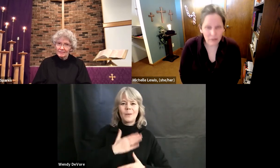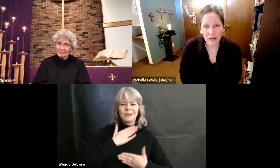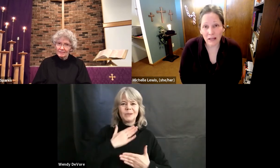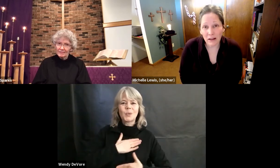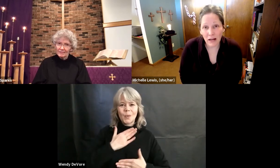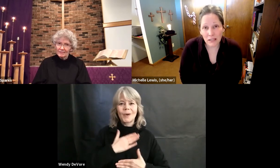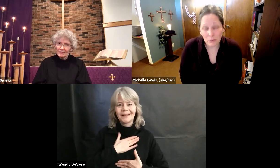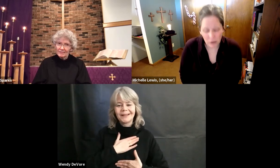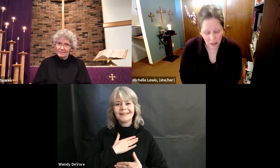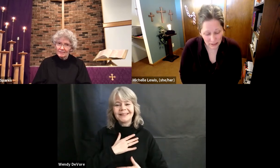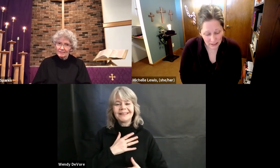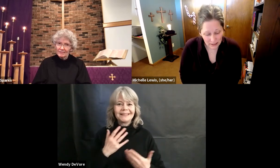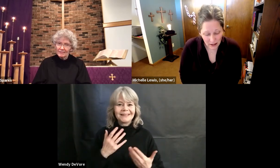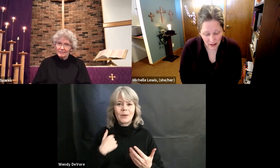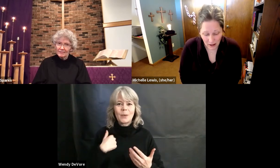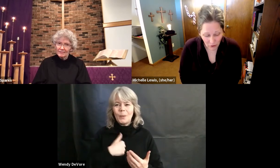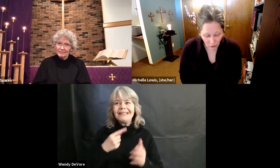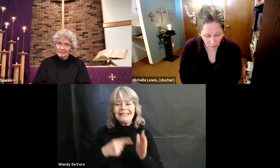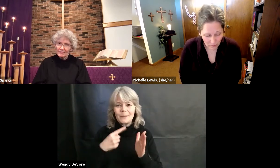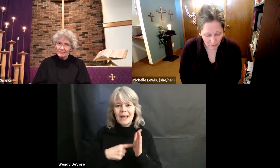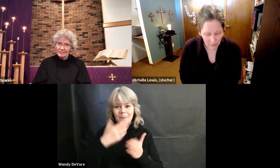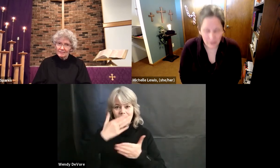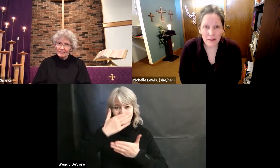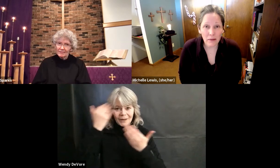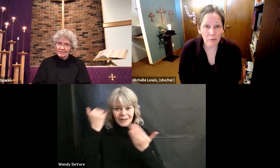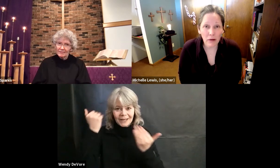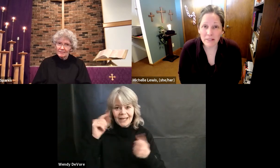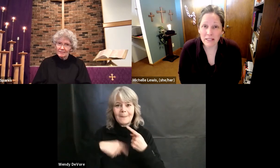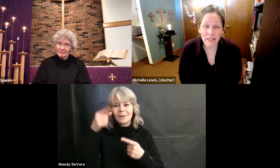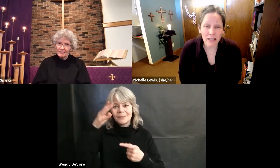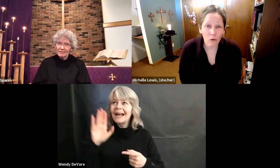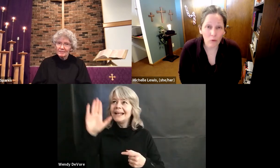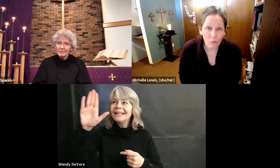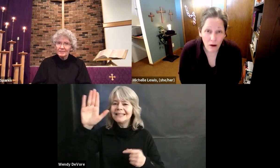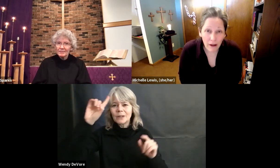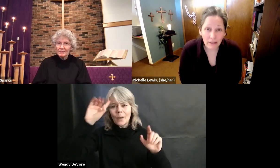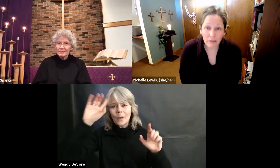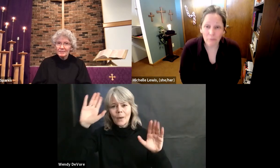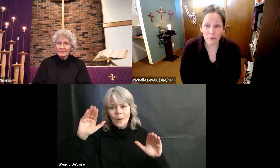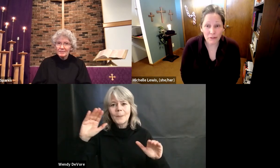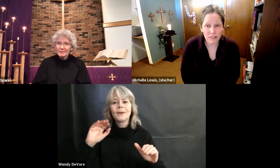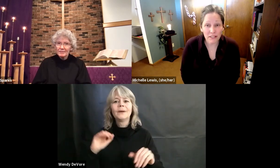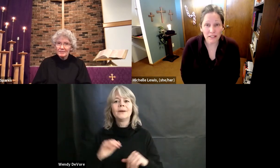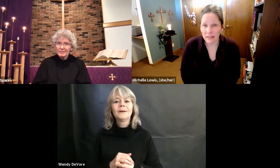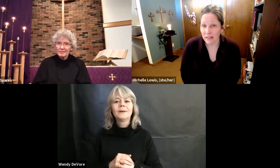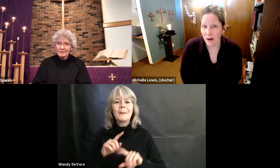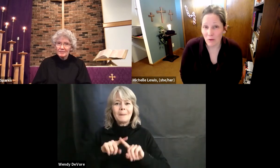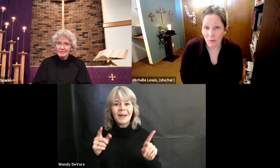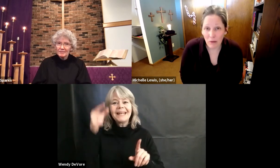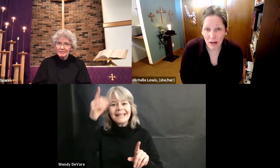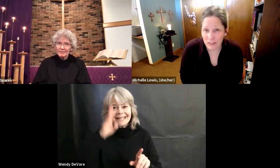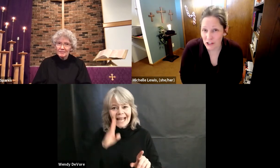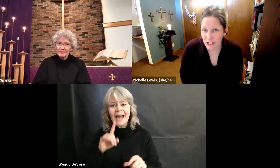We forget God's promise of hope, that promise that not one person,